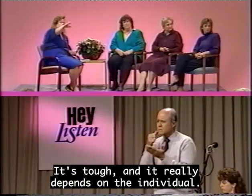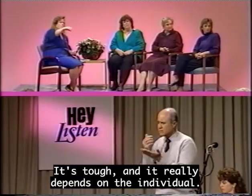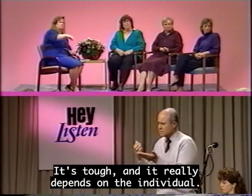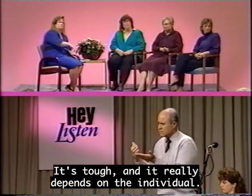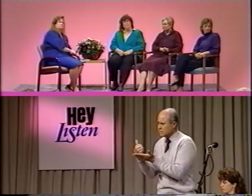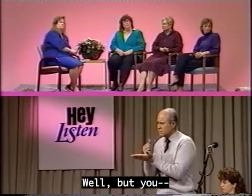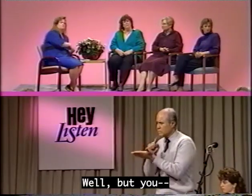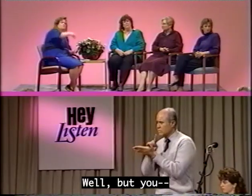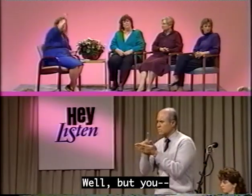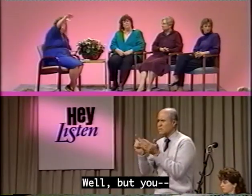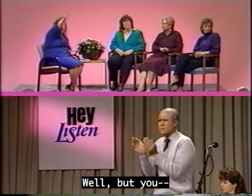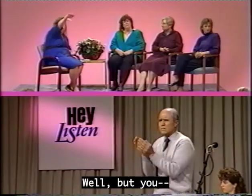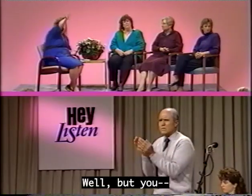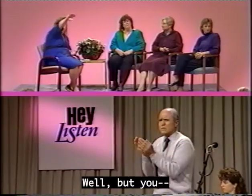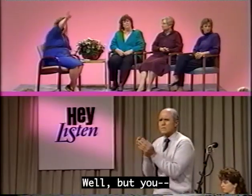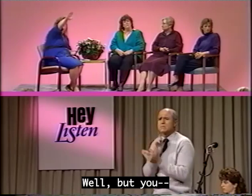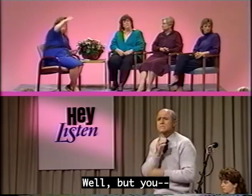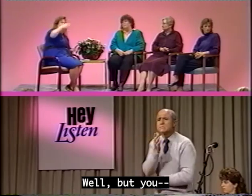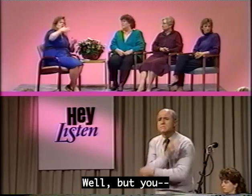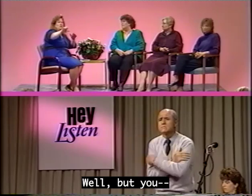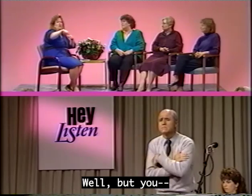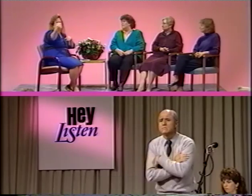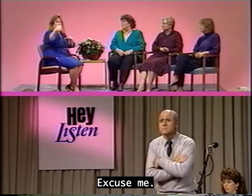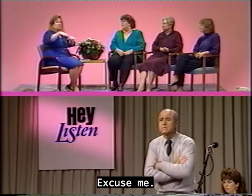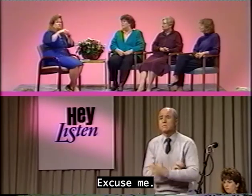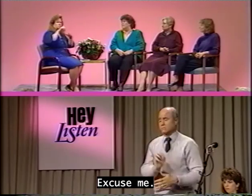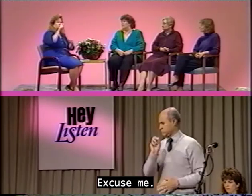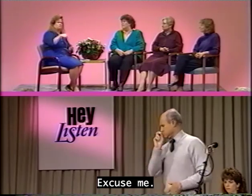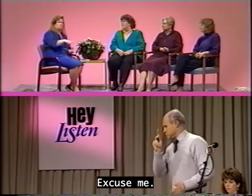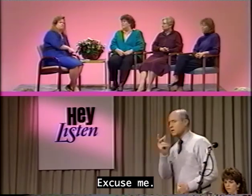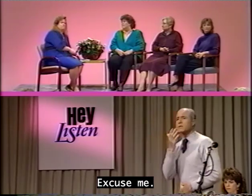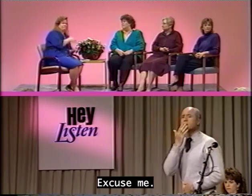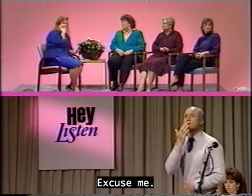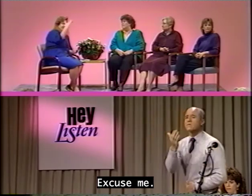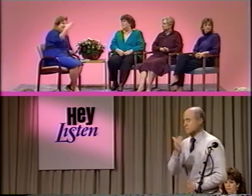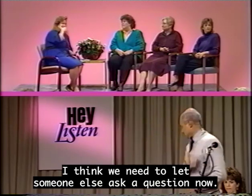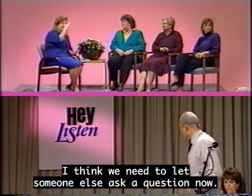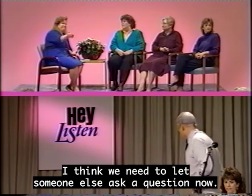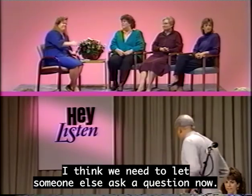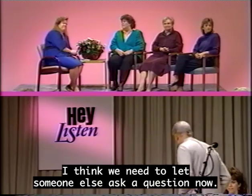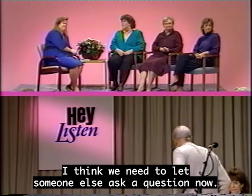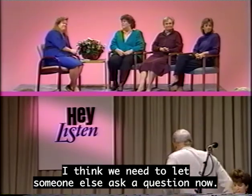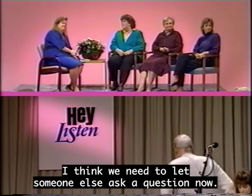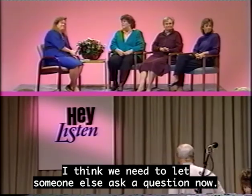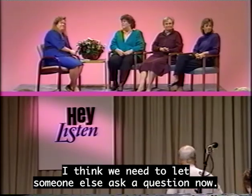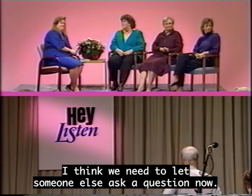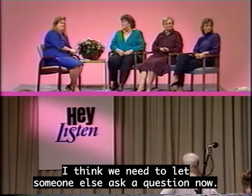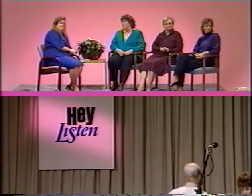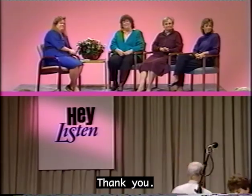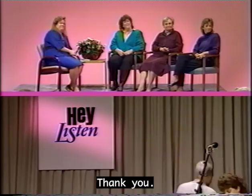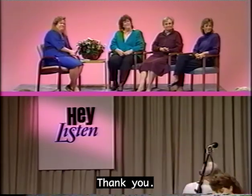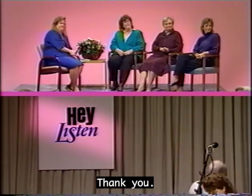individual. Well, excuse me. I think we need to let someone else ask a question now. Thank you. I see. Thank you.